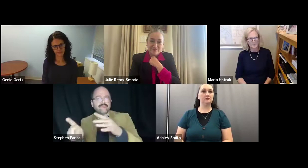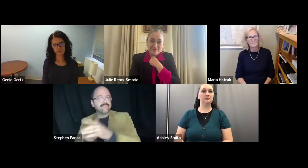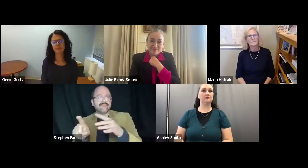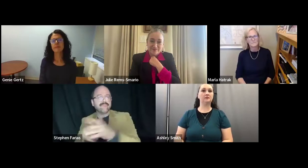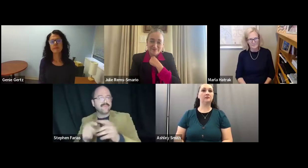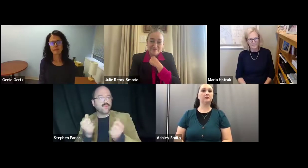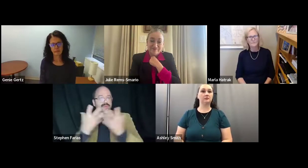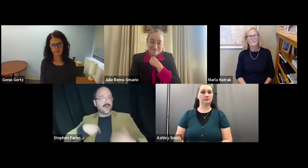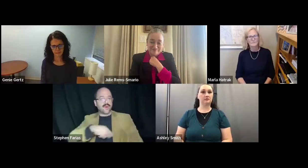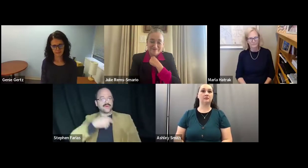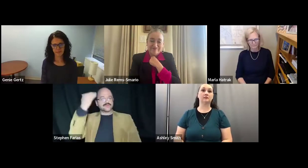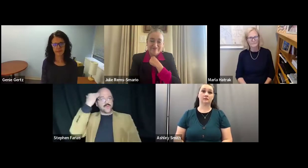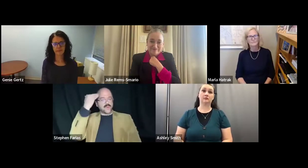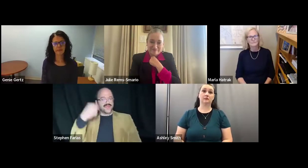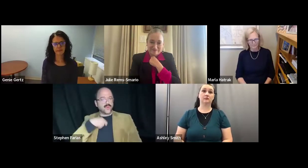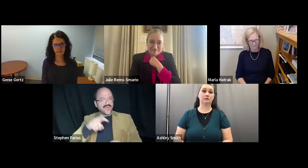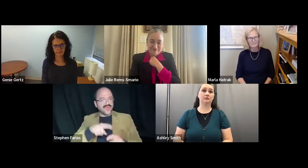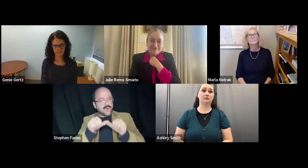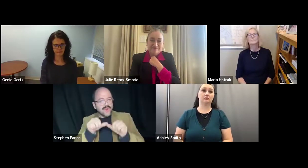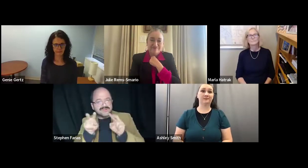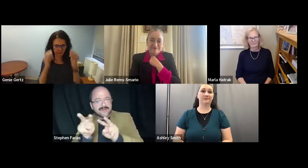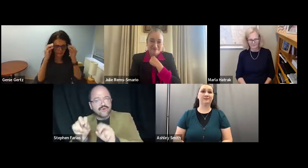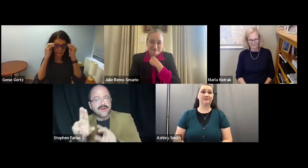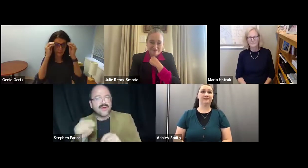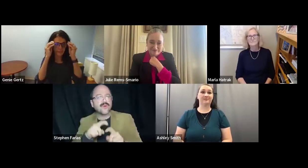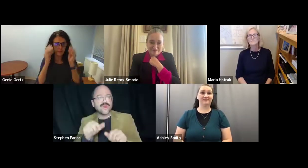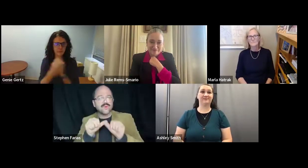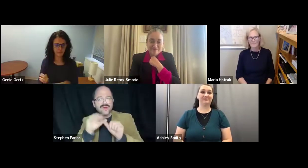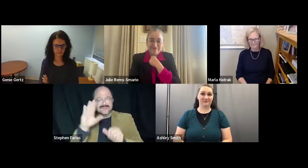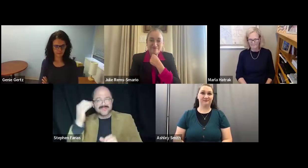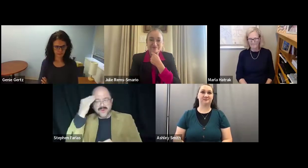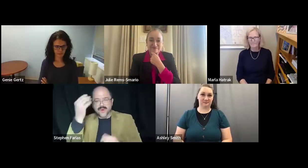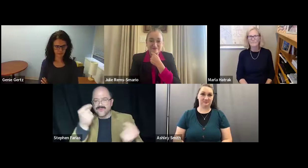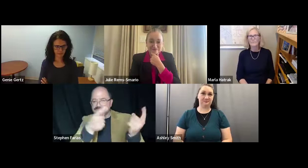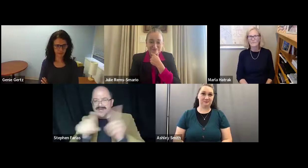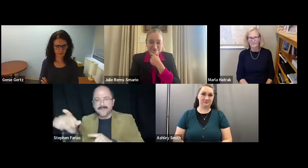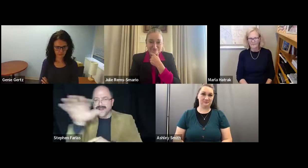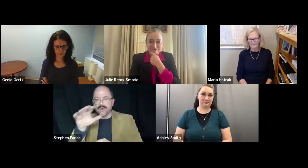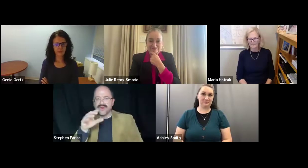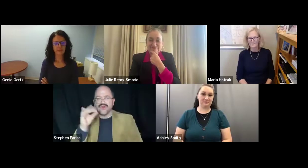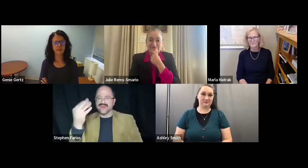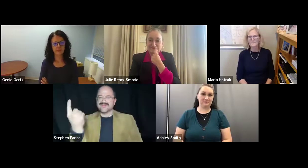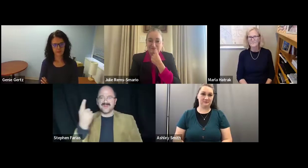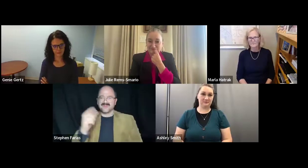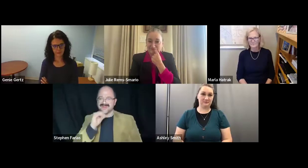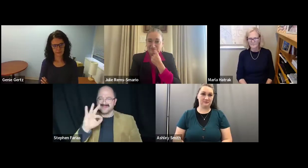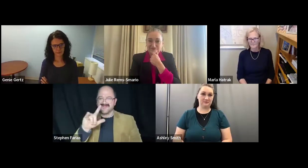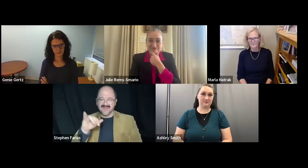happening. What bills are on the floor? What's happening that we're not even aware of? So being apprised of current